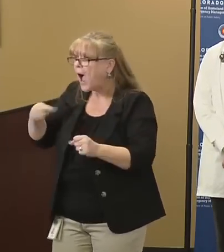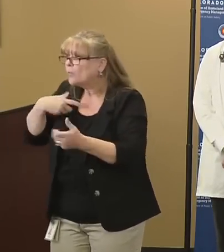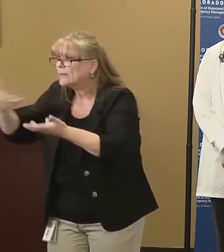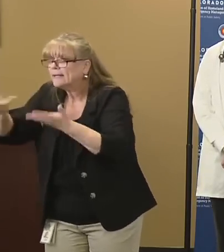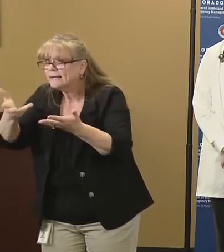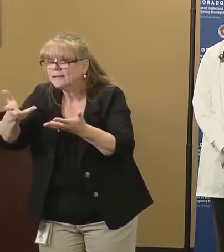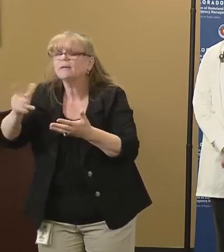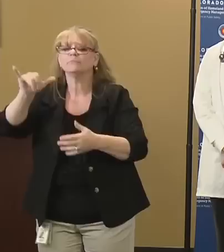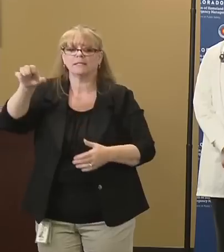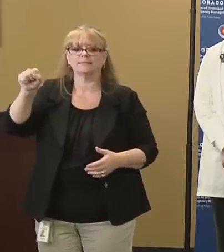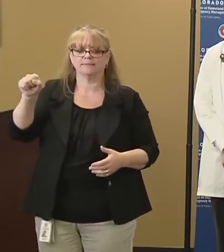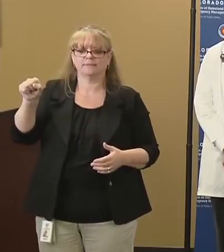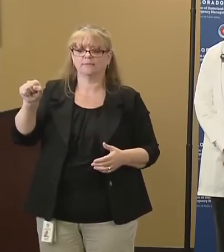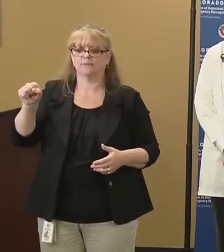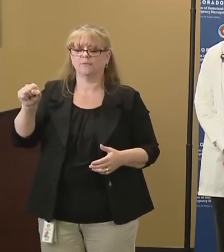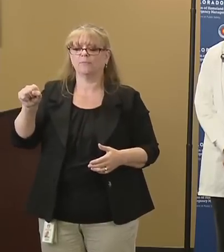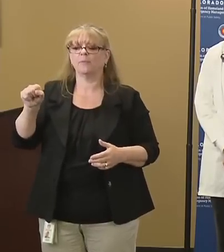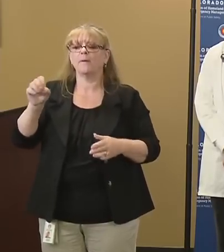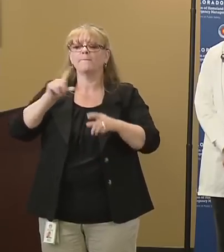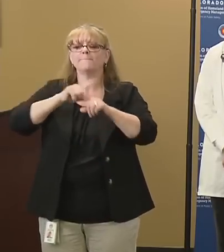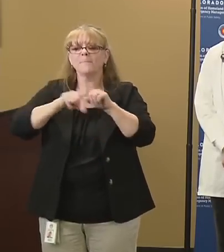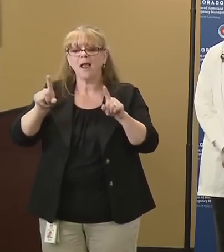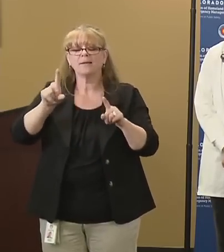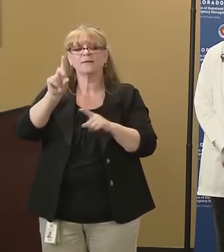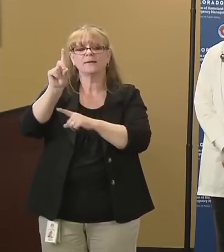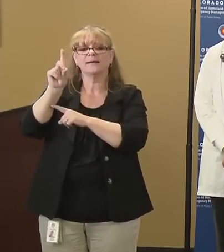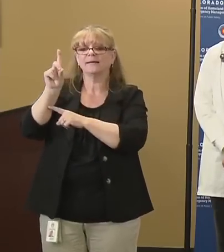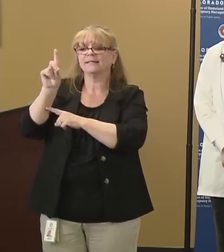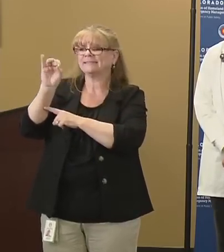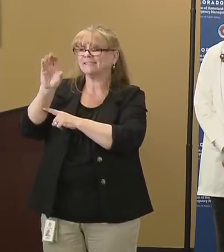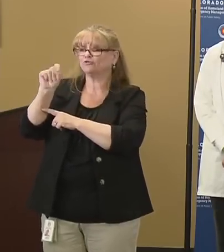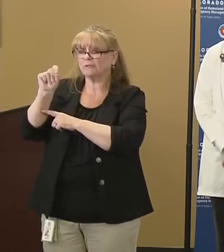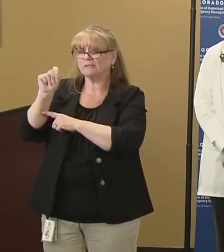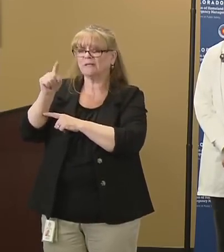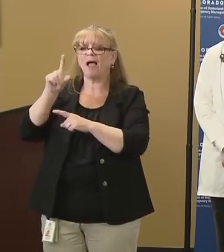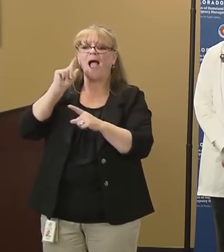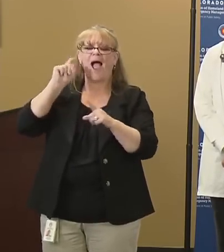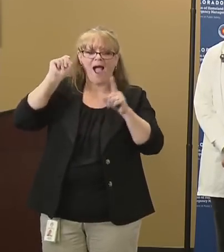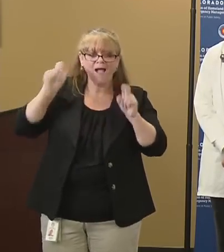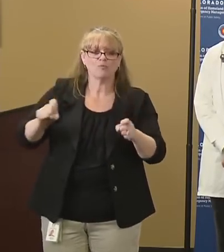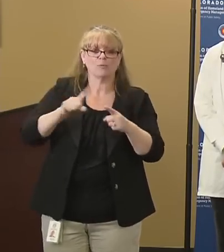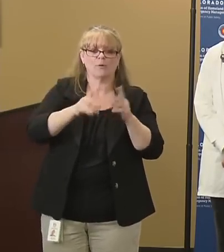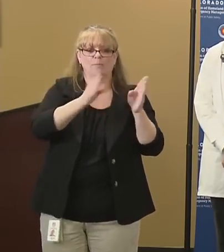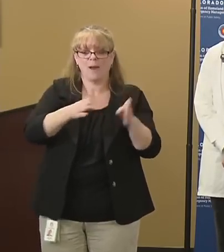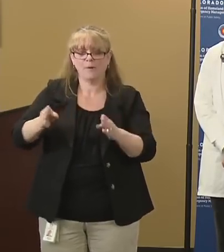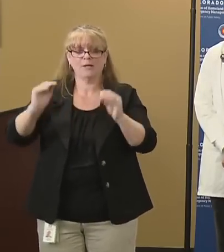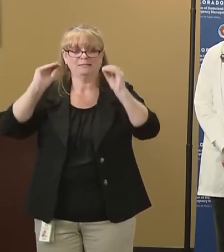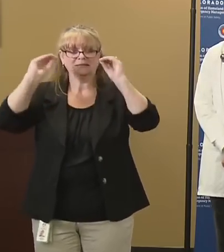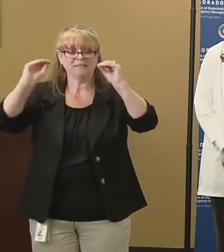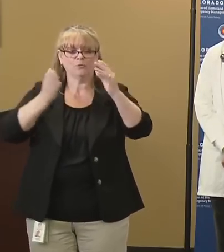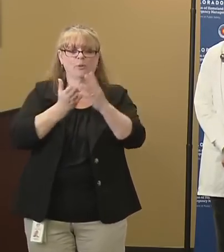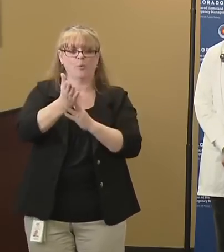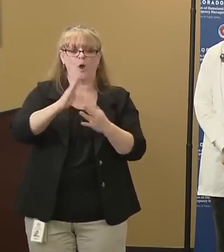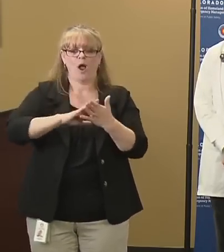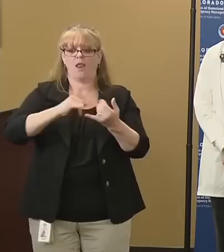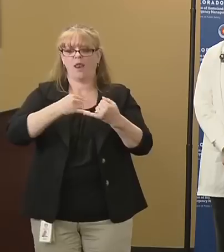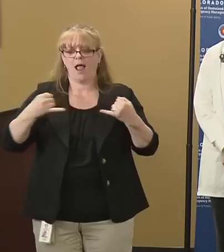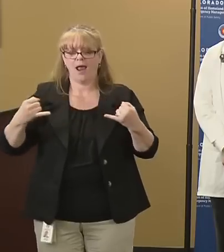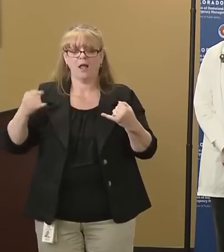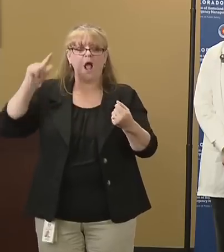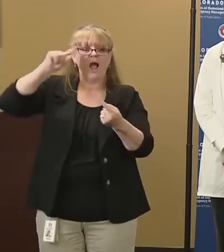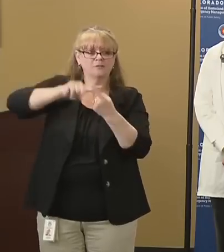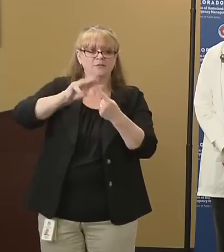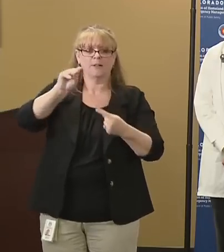districts should be preparing for online instruction, virtual instruction through the end of this school year. Many districts, most districts have already canceled their